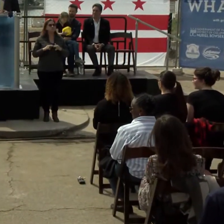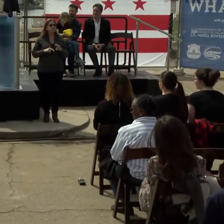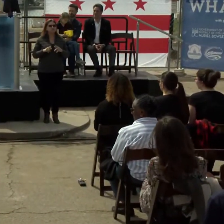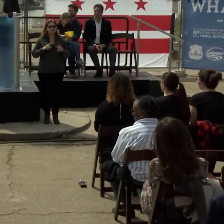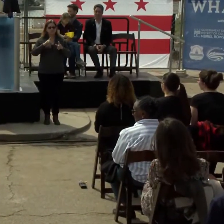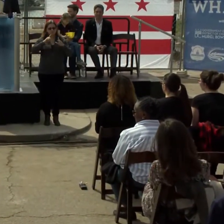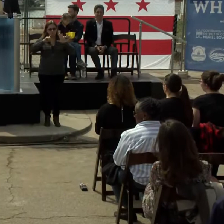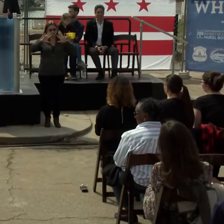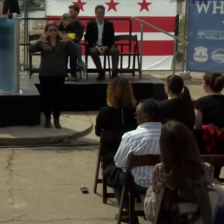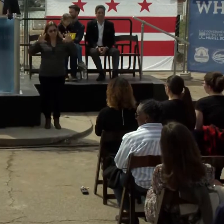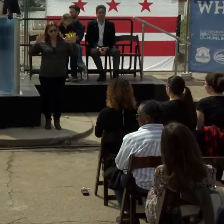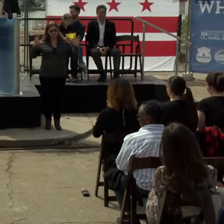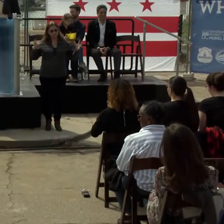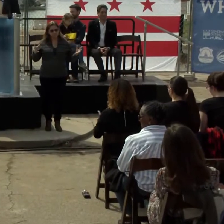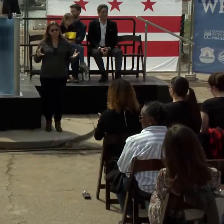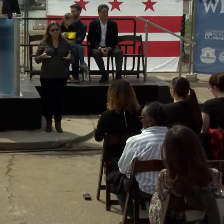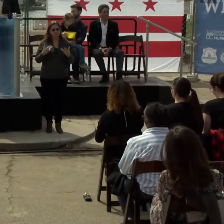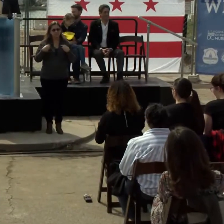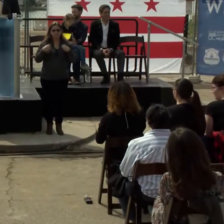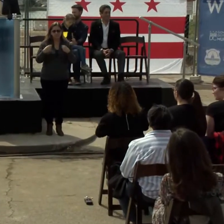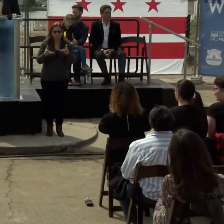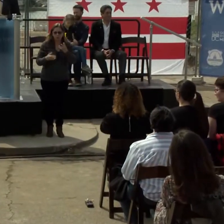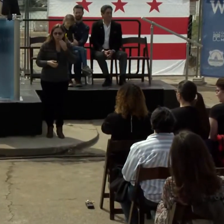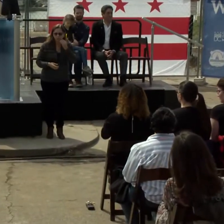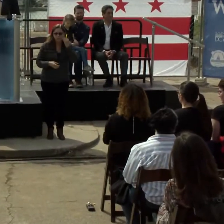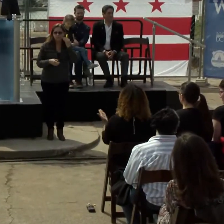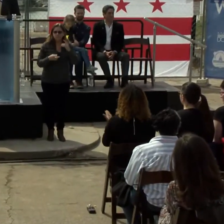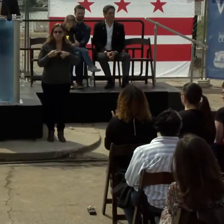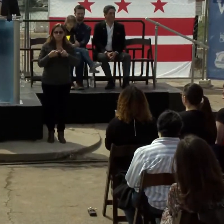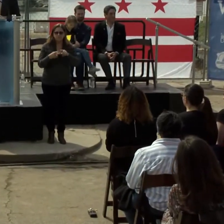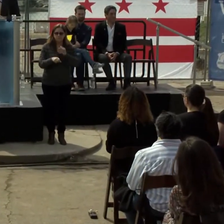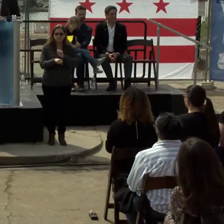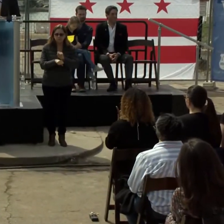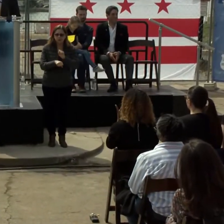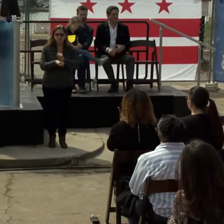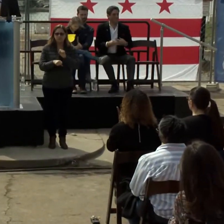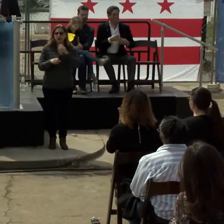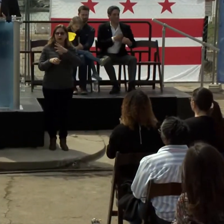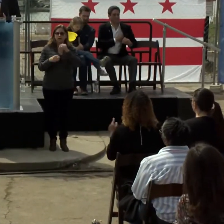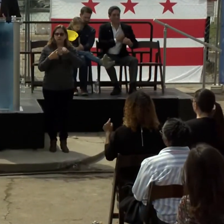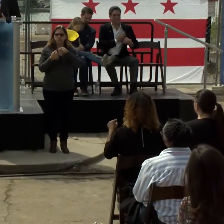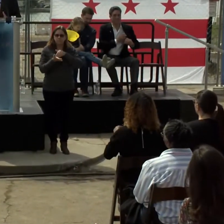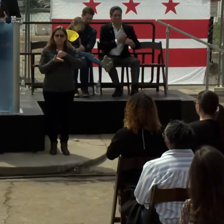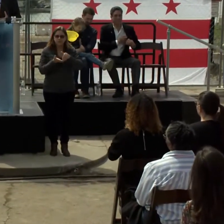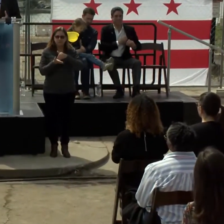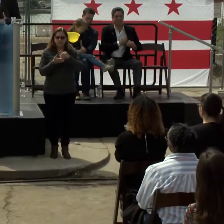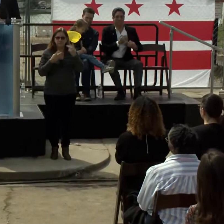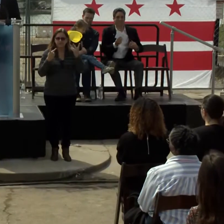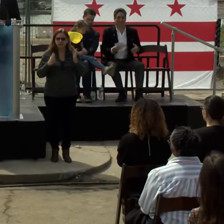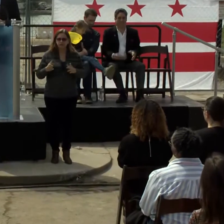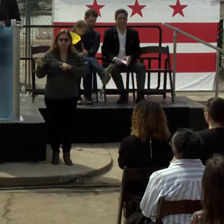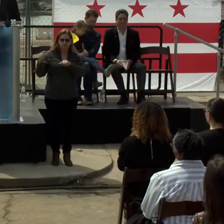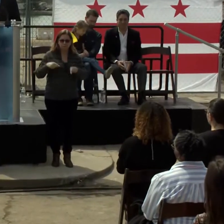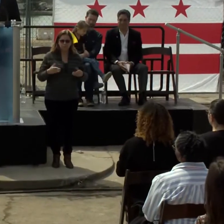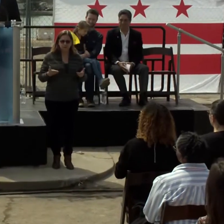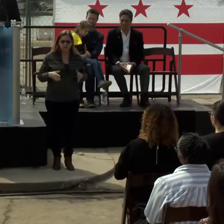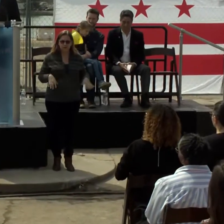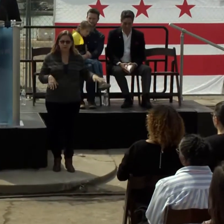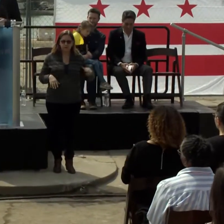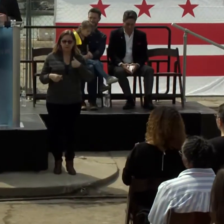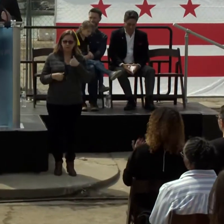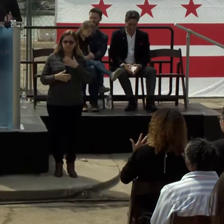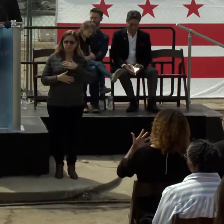we provided homes and jobs to thousands, served millions of visitors to the city and the region, entertained countless